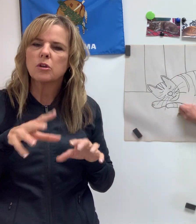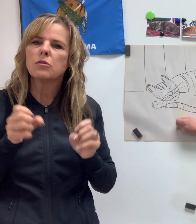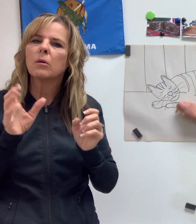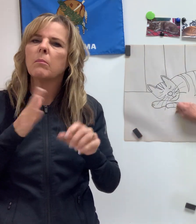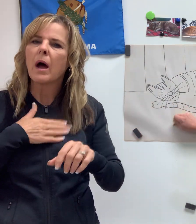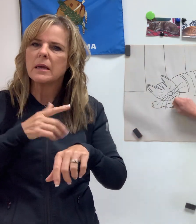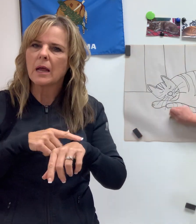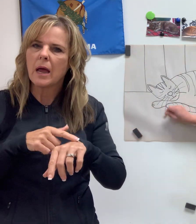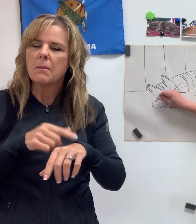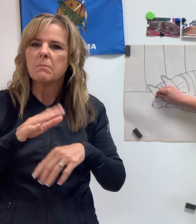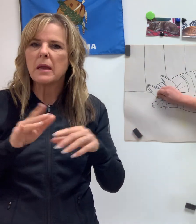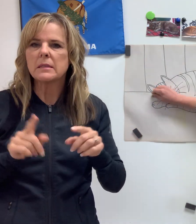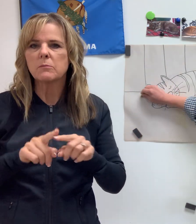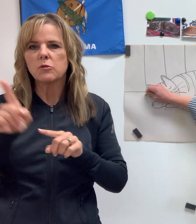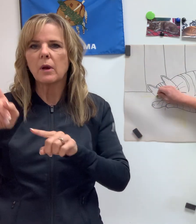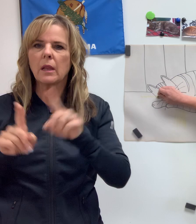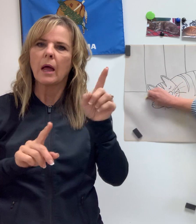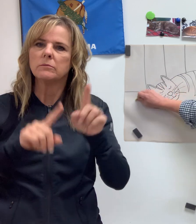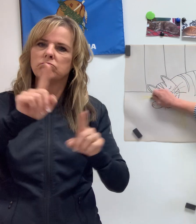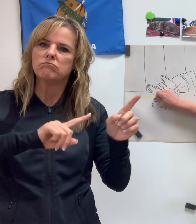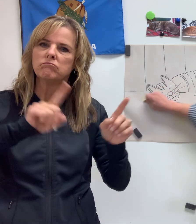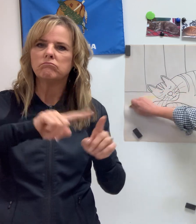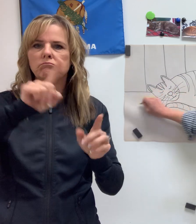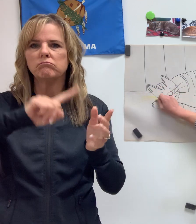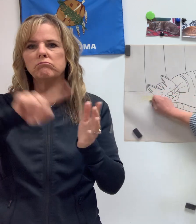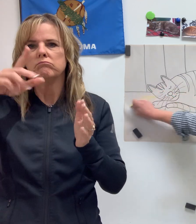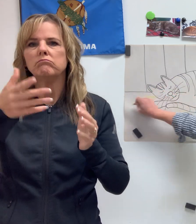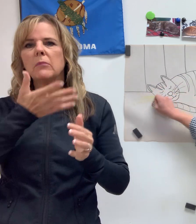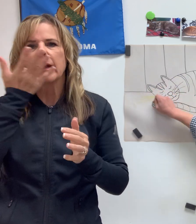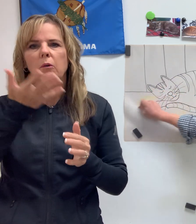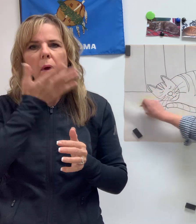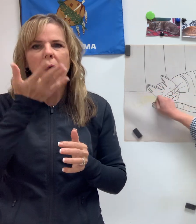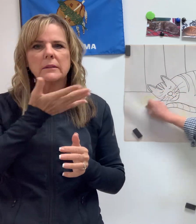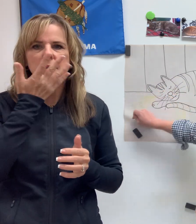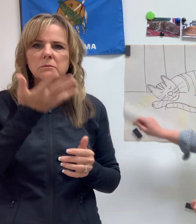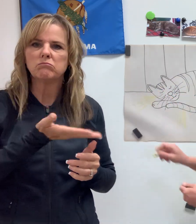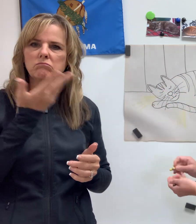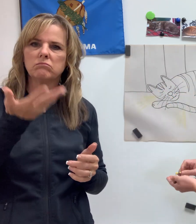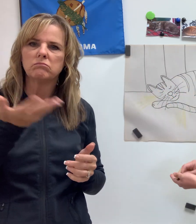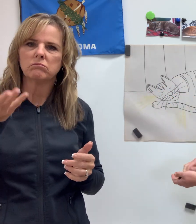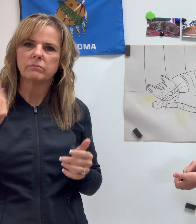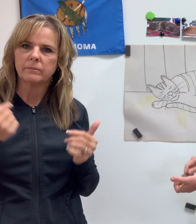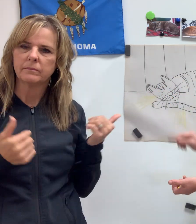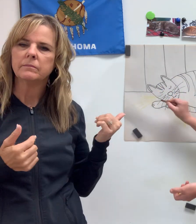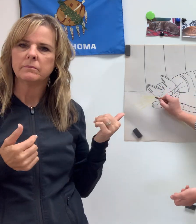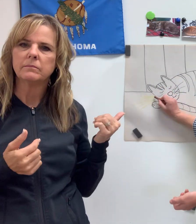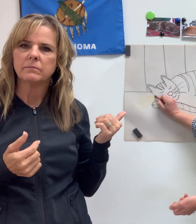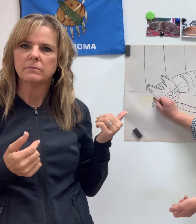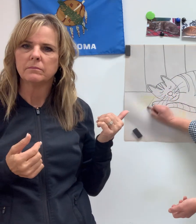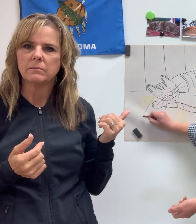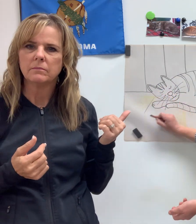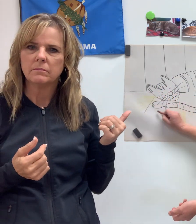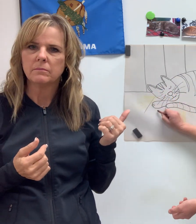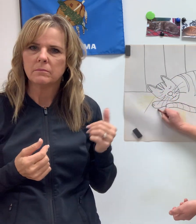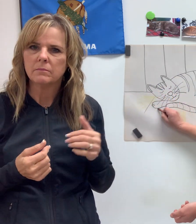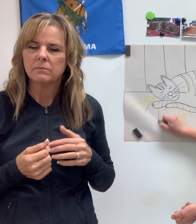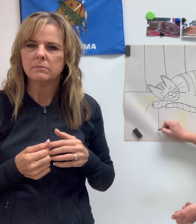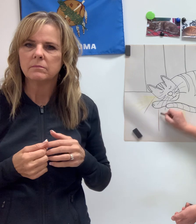my time and just made some straight lines, kind of coming out like this. And then you can even add a few